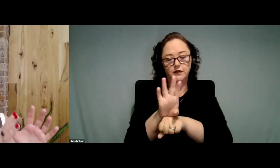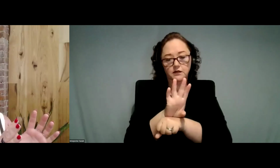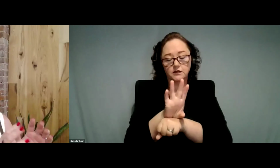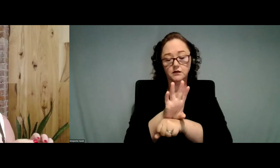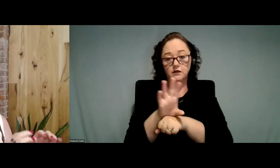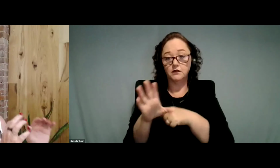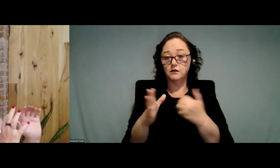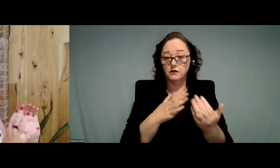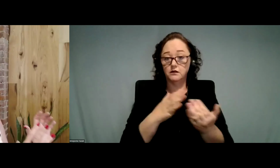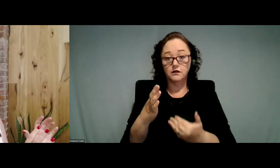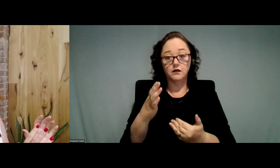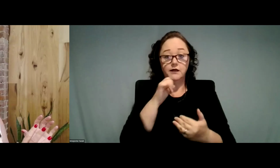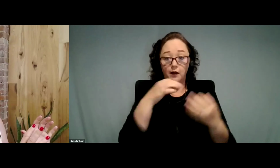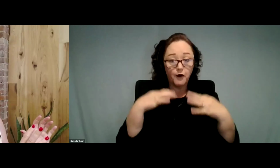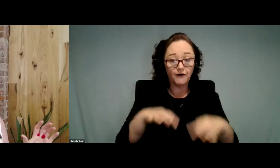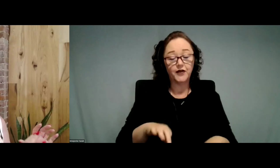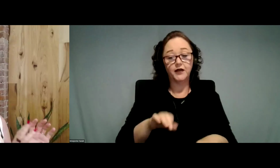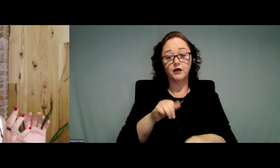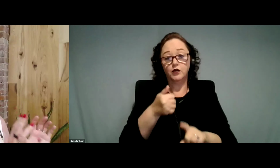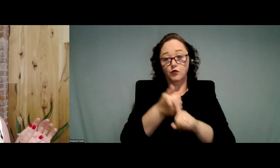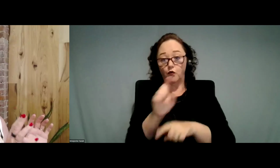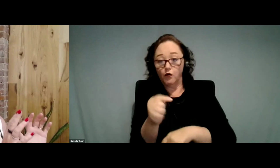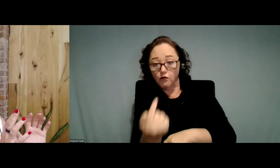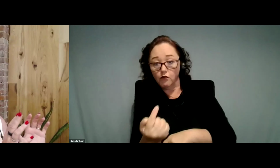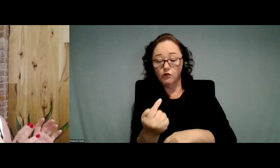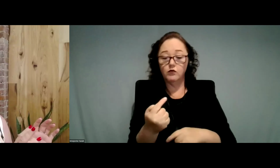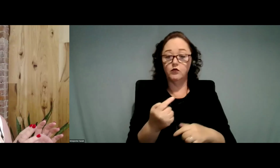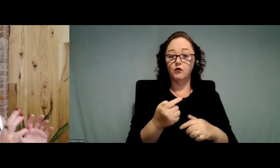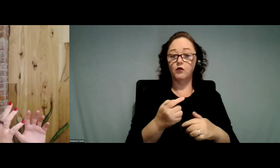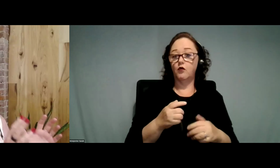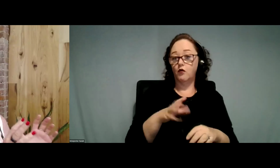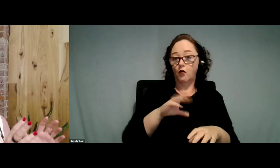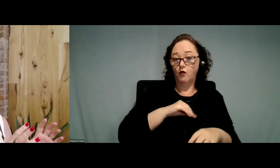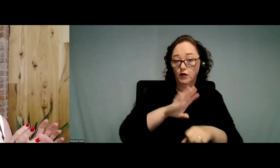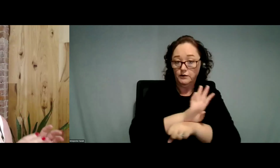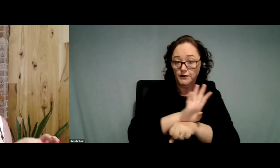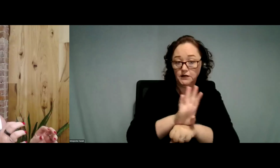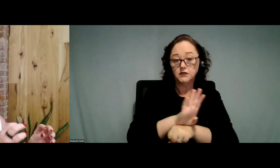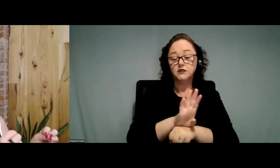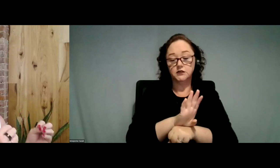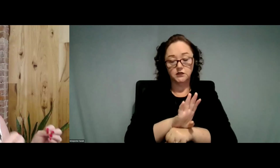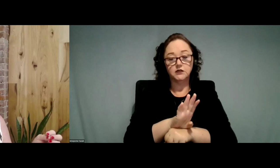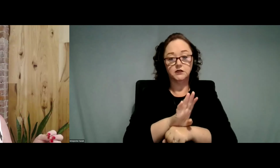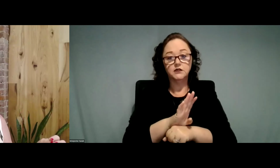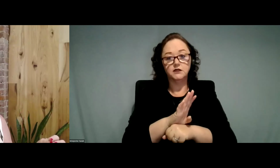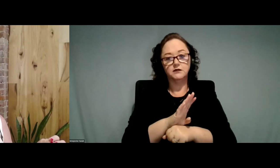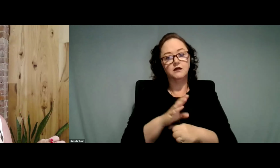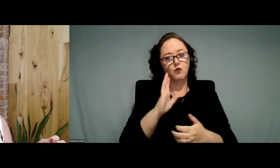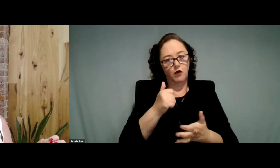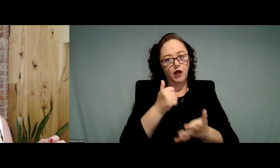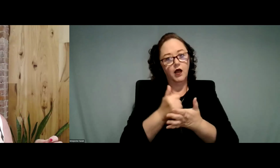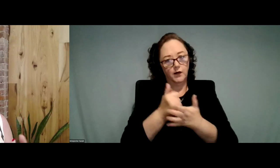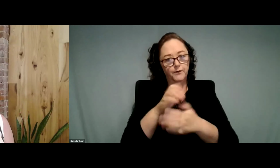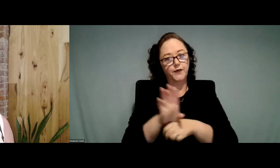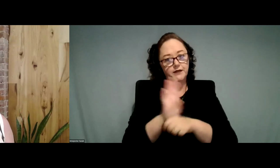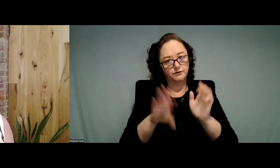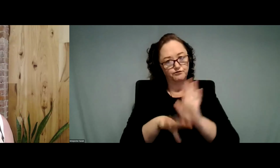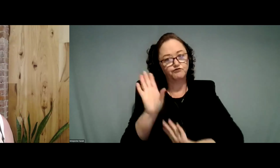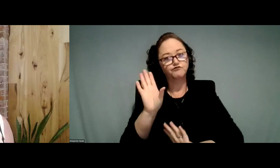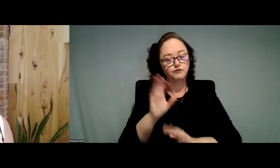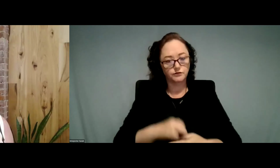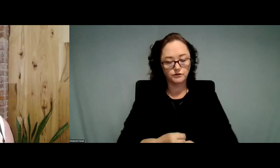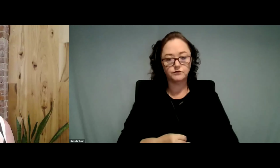as a nonprofit, as an entrepreneur, that I can grow my business around. And here's some language I can use,